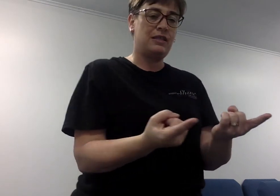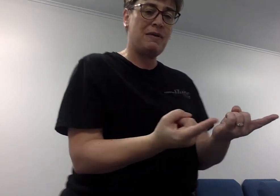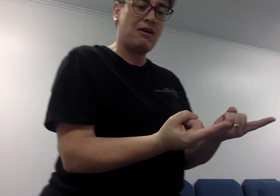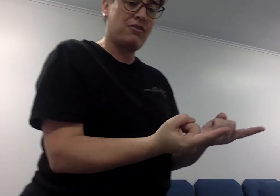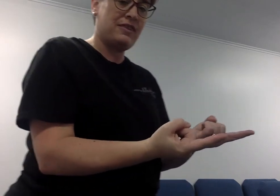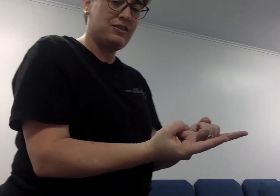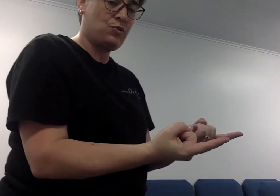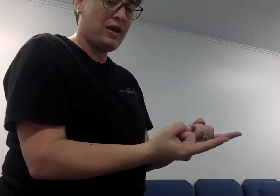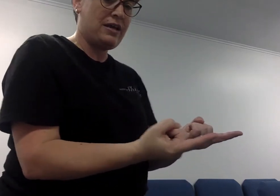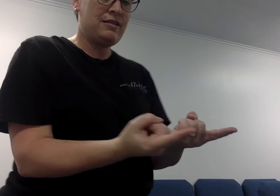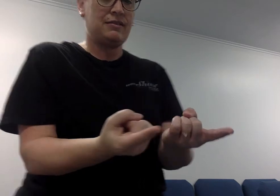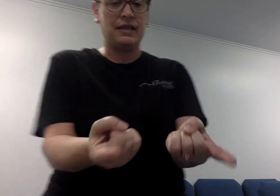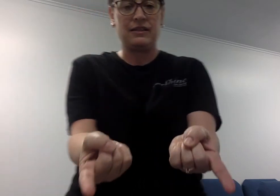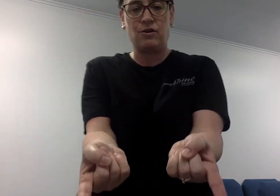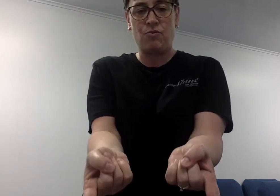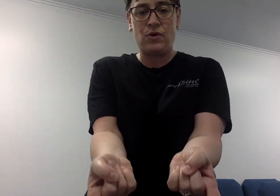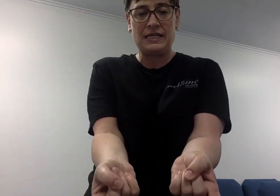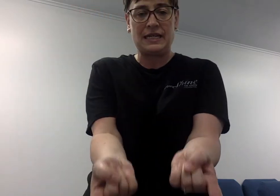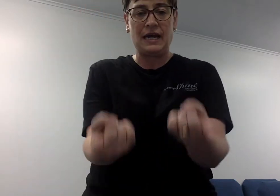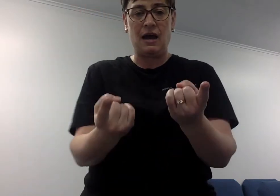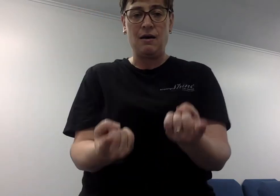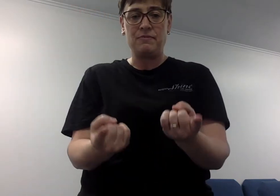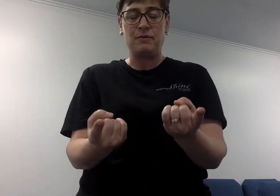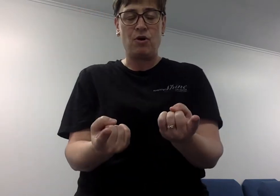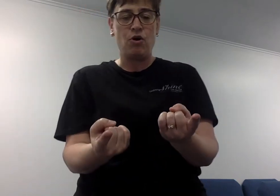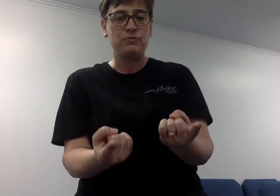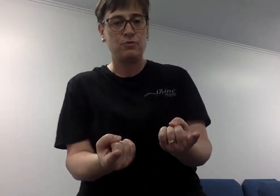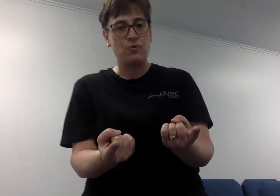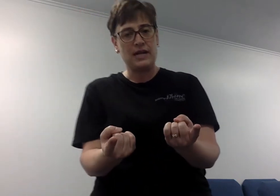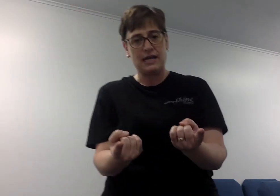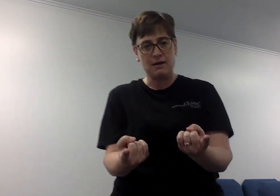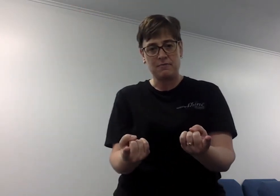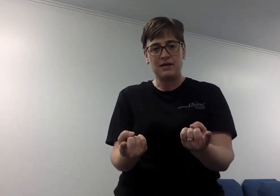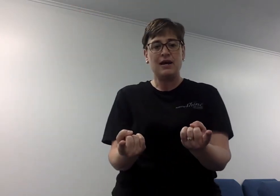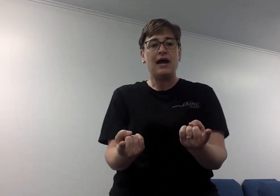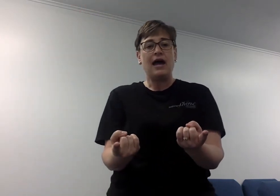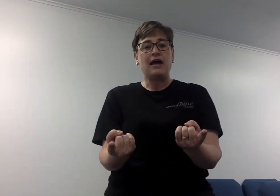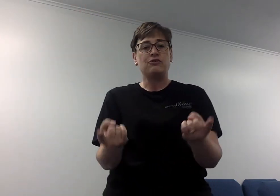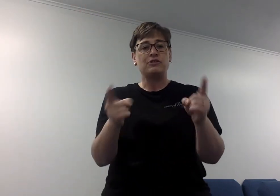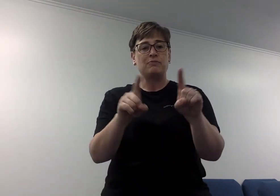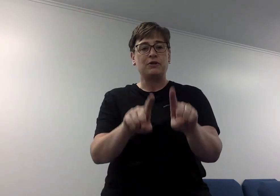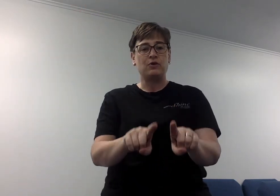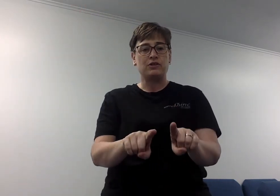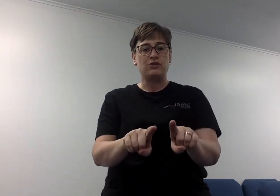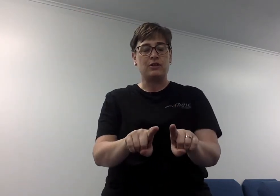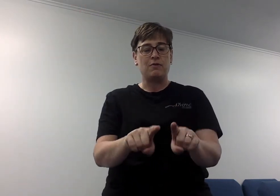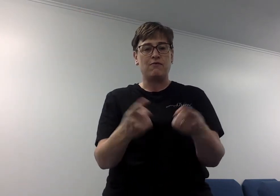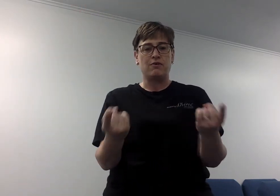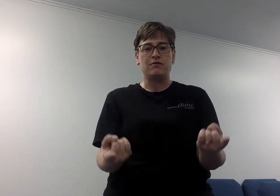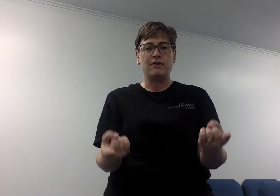out this way, like they're pointing up. The palms are pointing up, and you're simply going to turn them over.